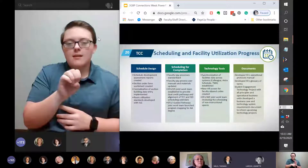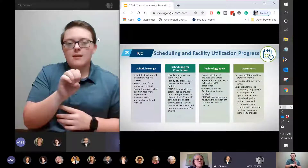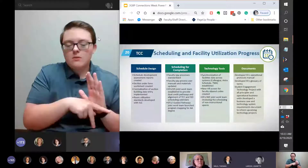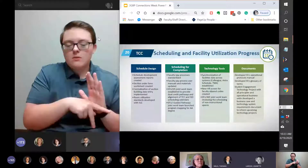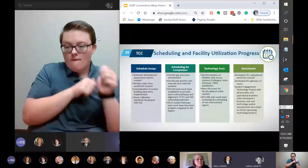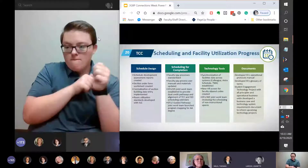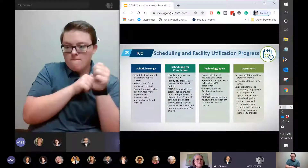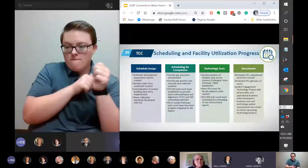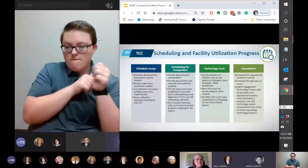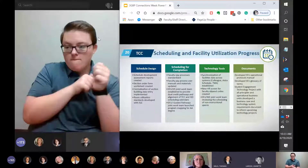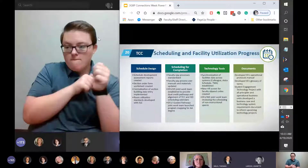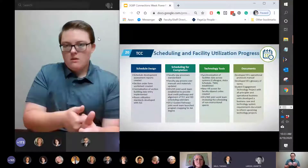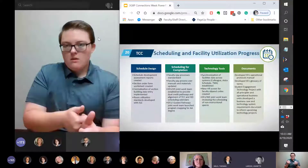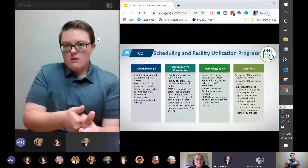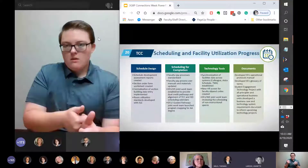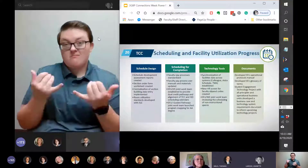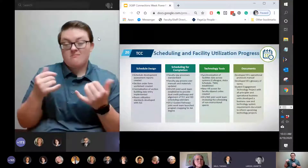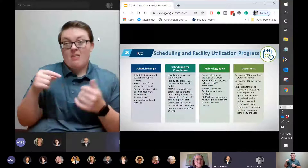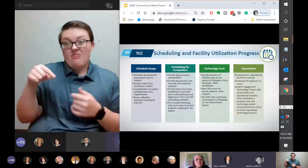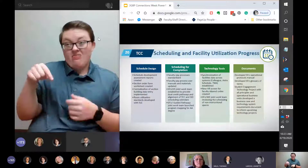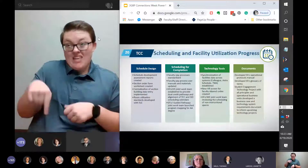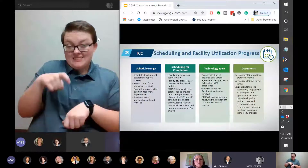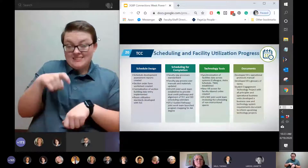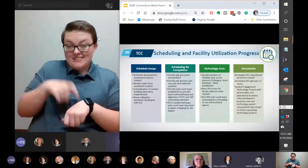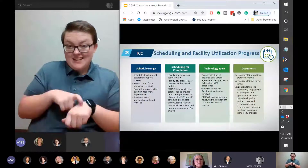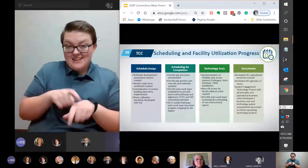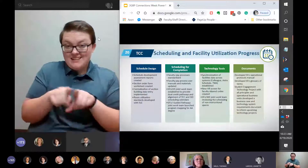time last year.